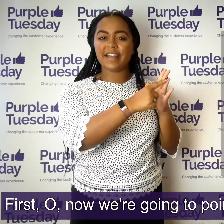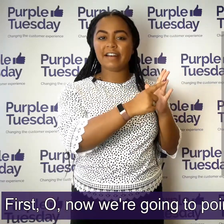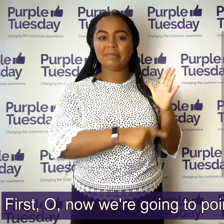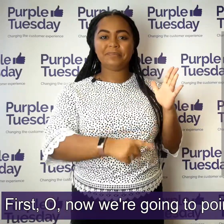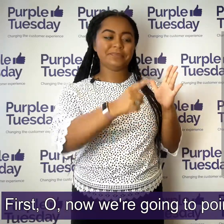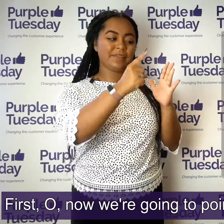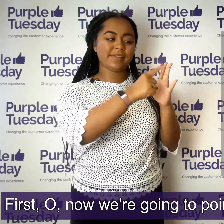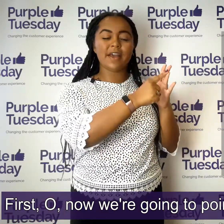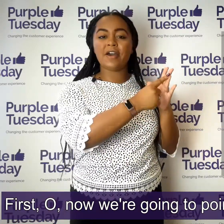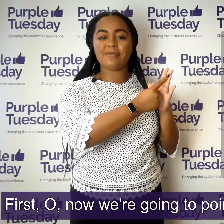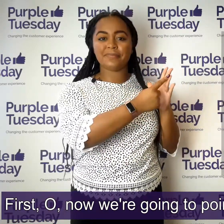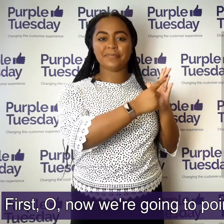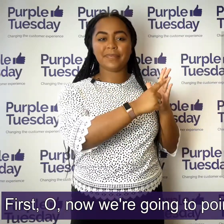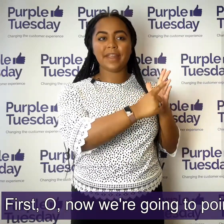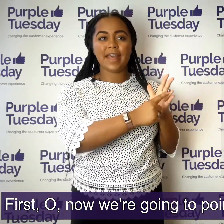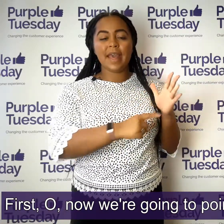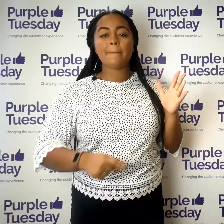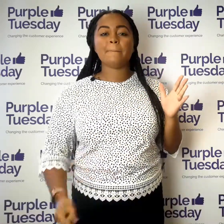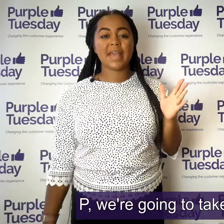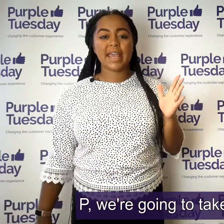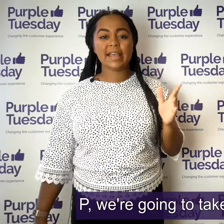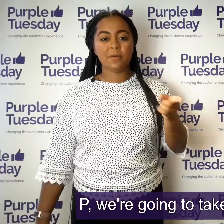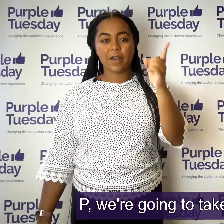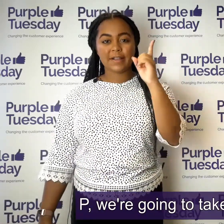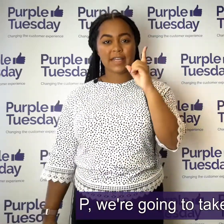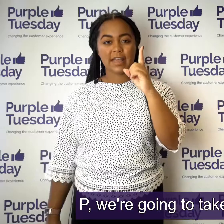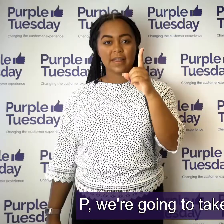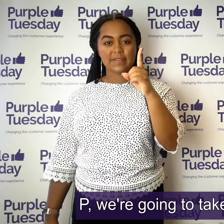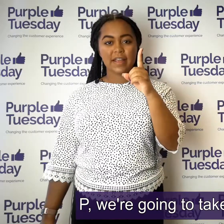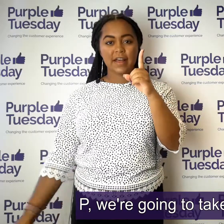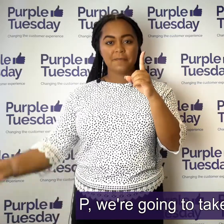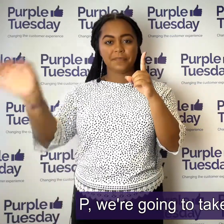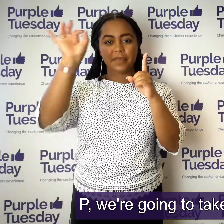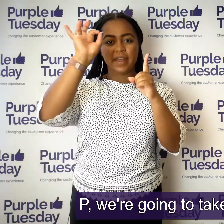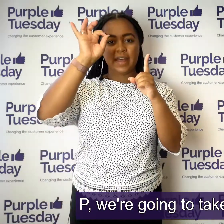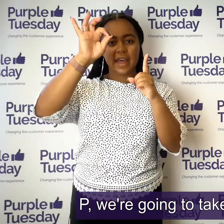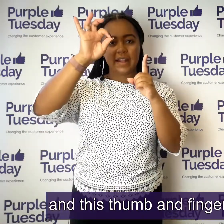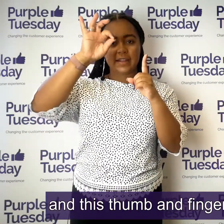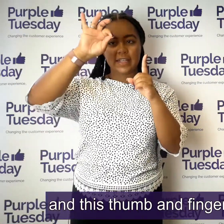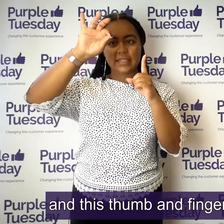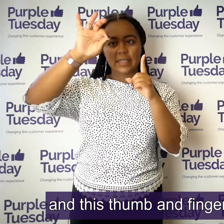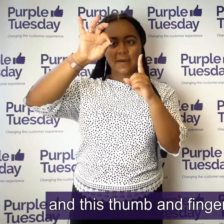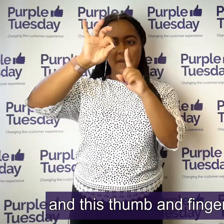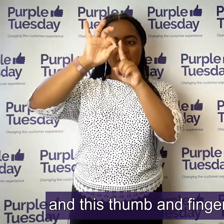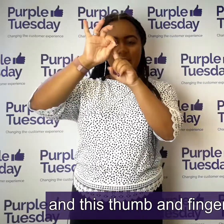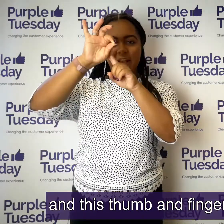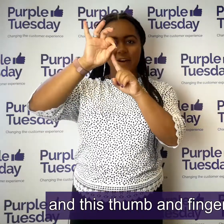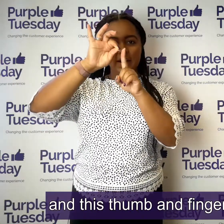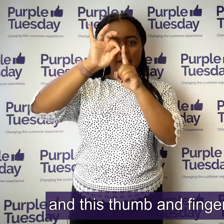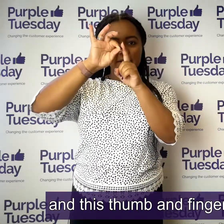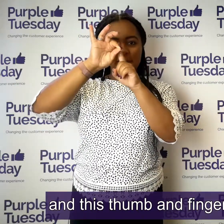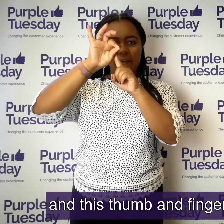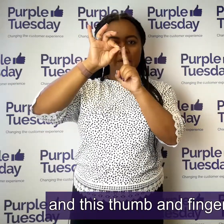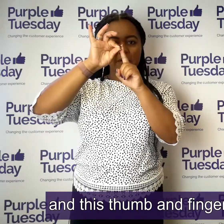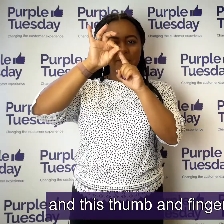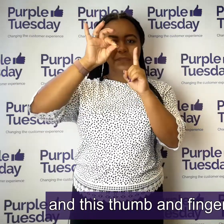finger, O. P, we're going to take this finger and this thumb and finger in a little circle.